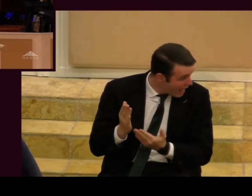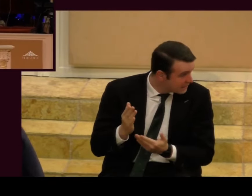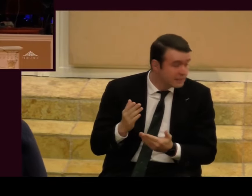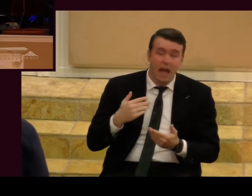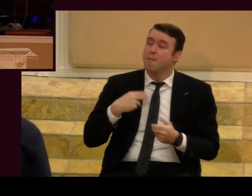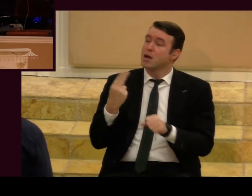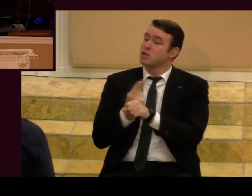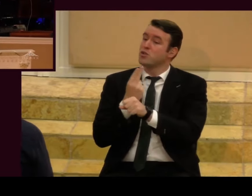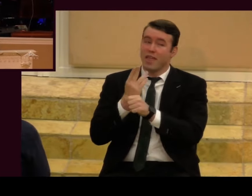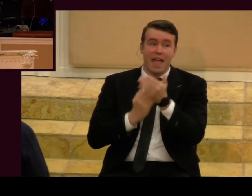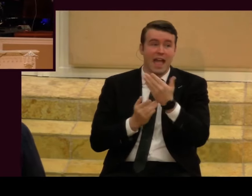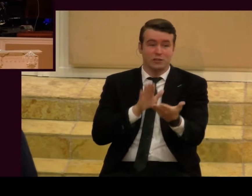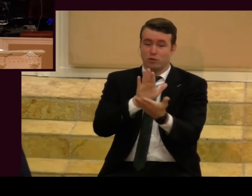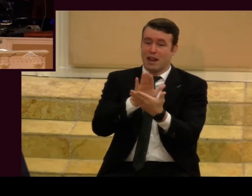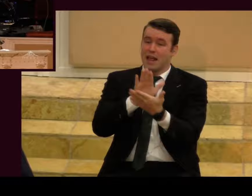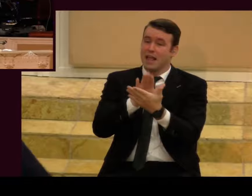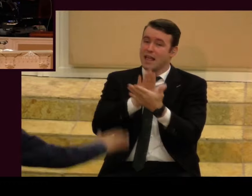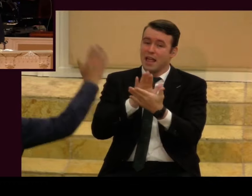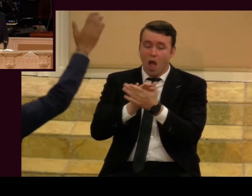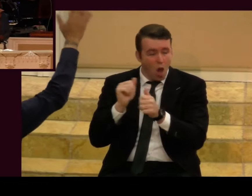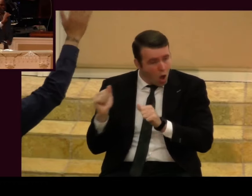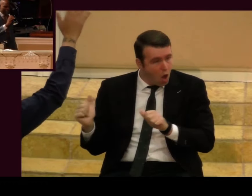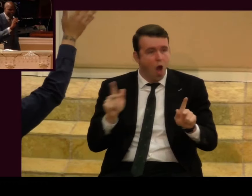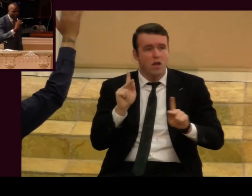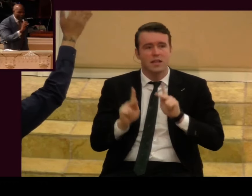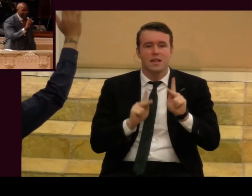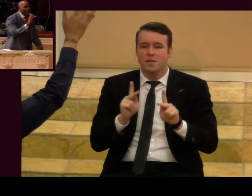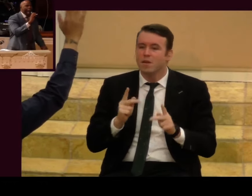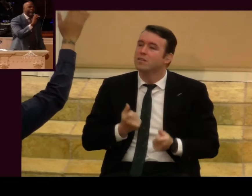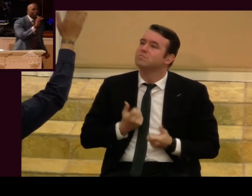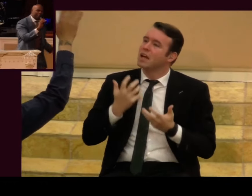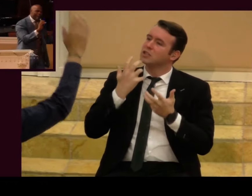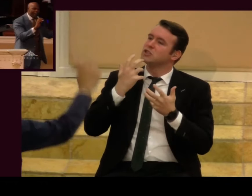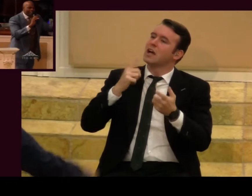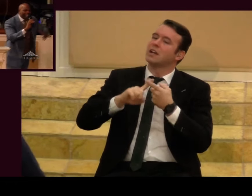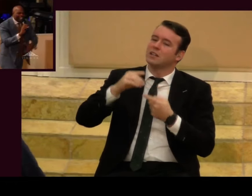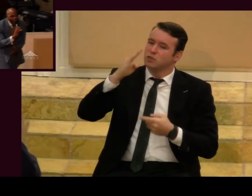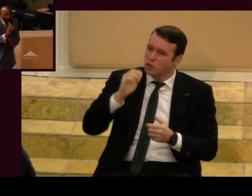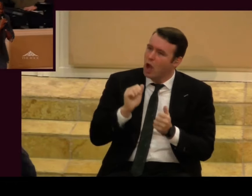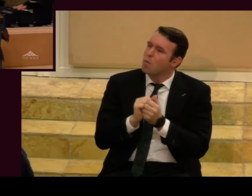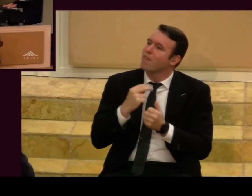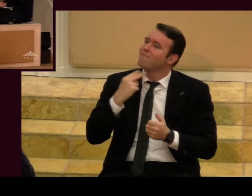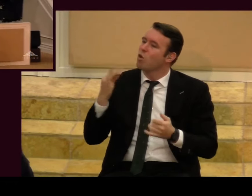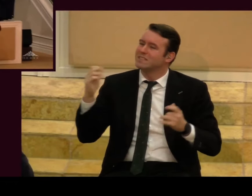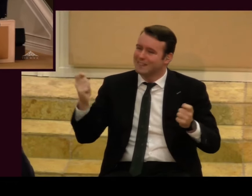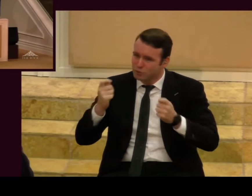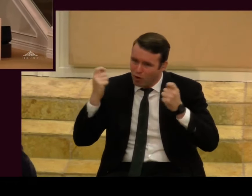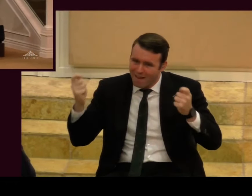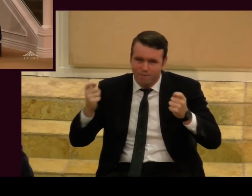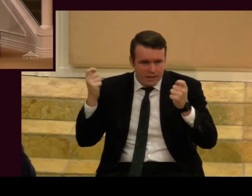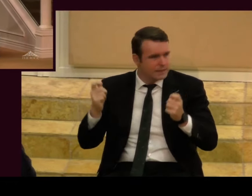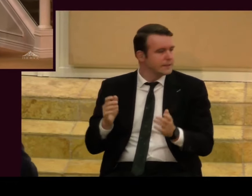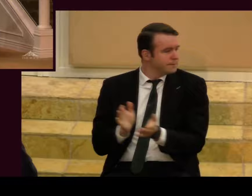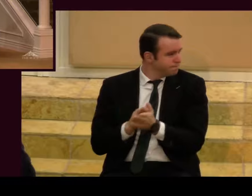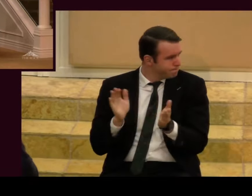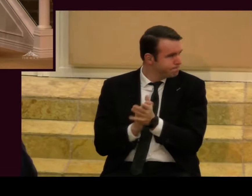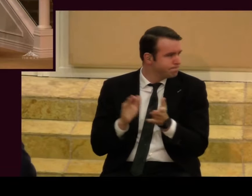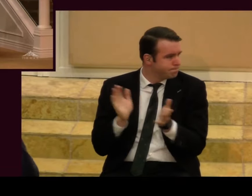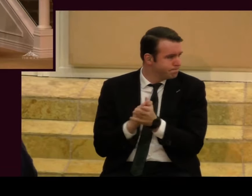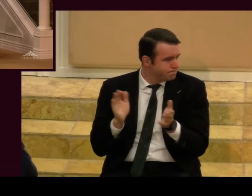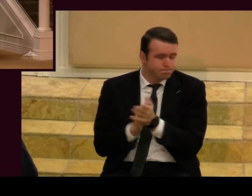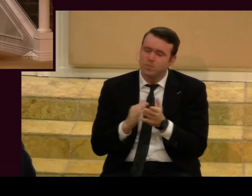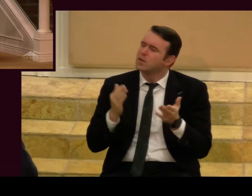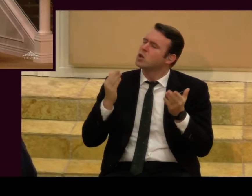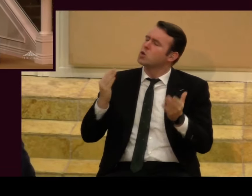hands, I'm going to use them to clap your hands, all ye people, and shout unto God with a voice